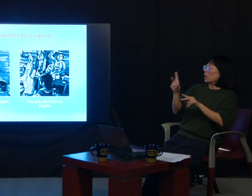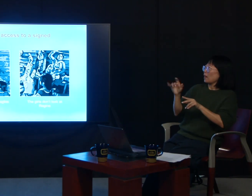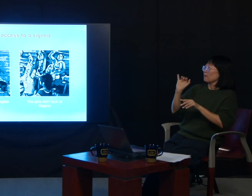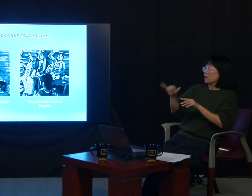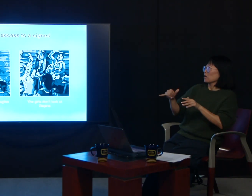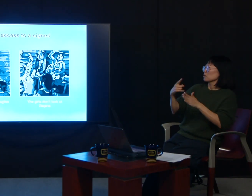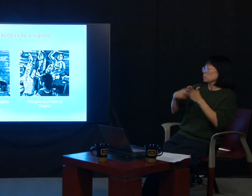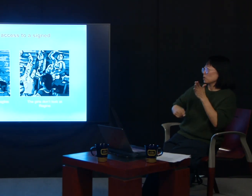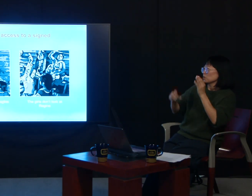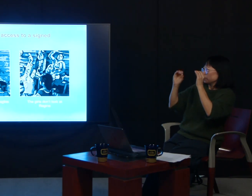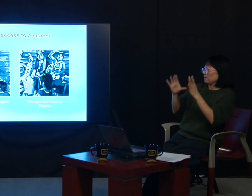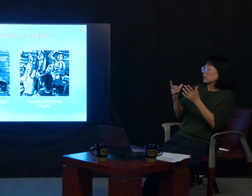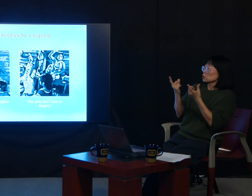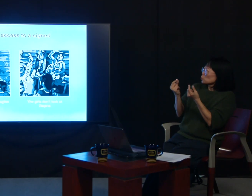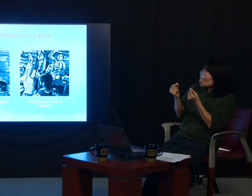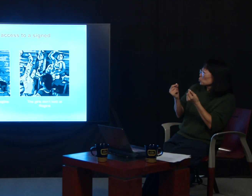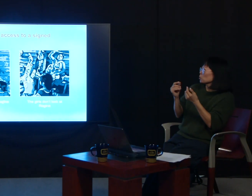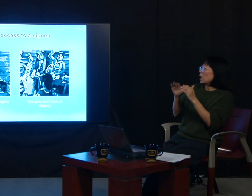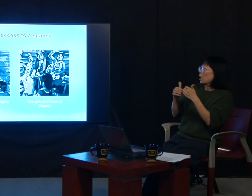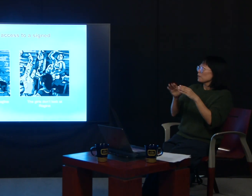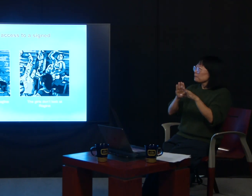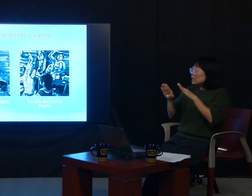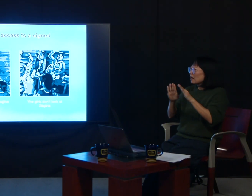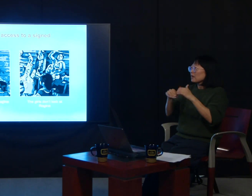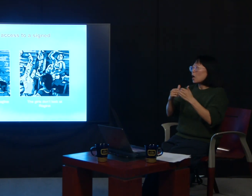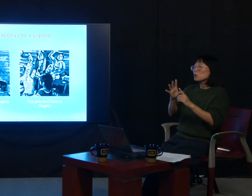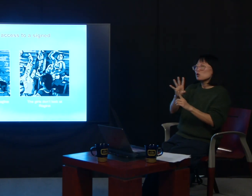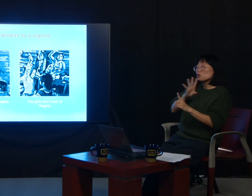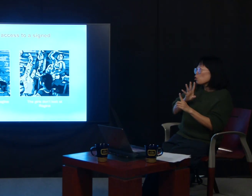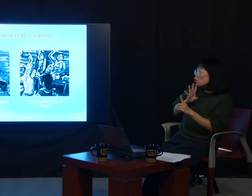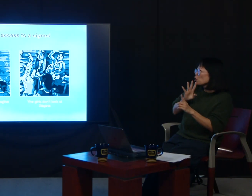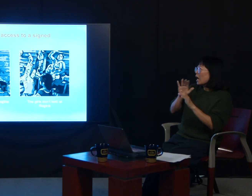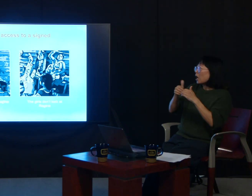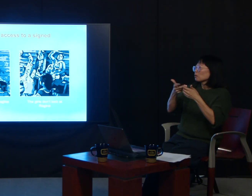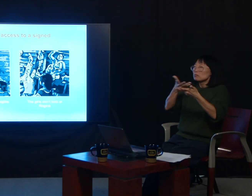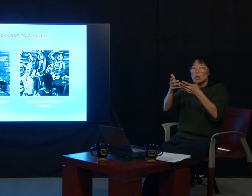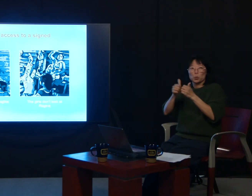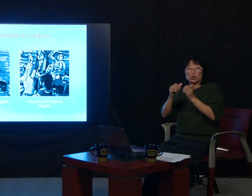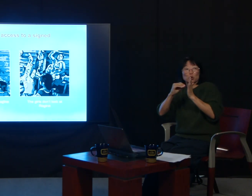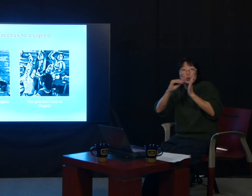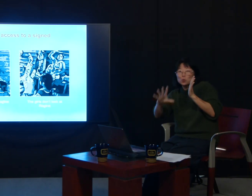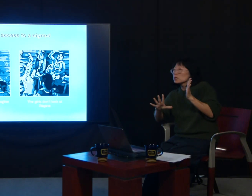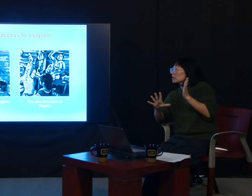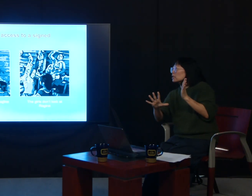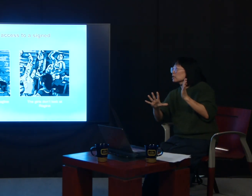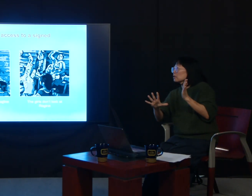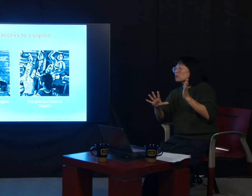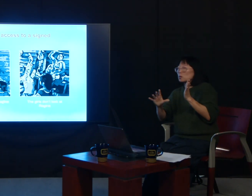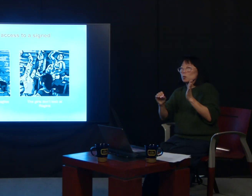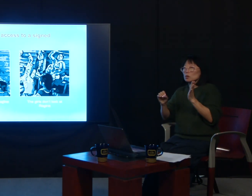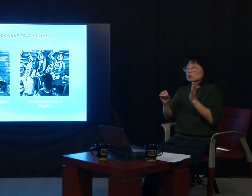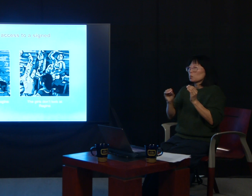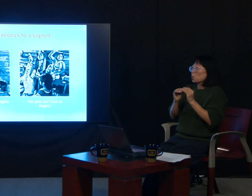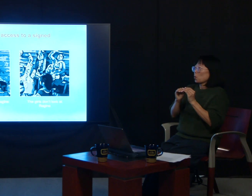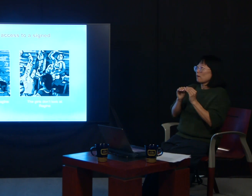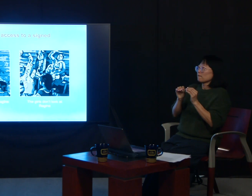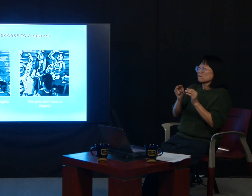that norm and what they do, how they behave, how they talk, how they interact with students was something that I had to reflect upon